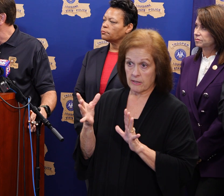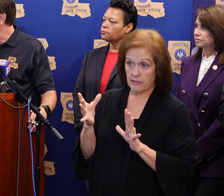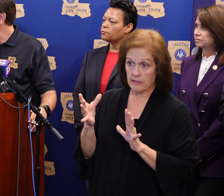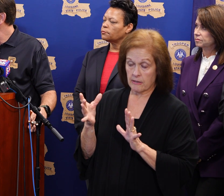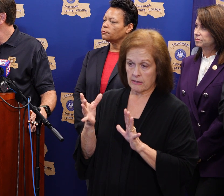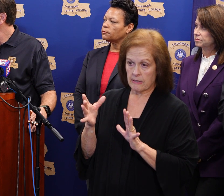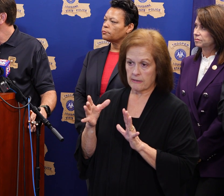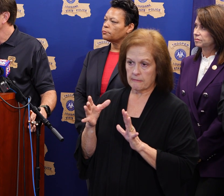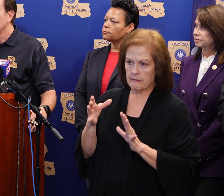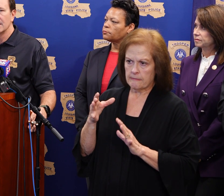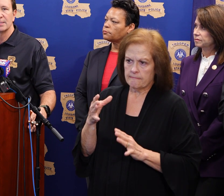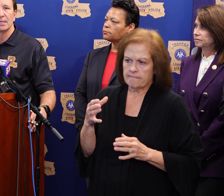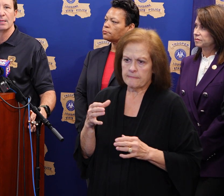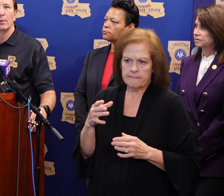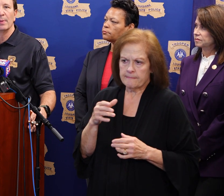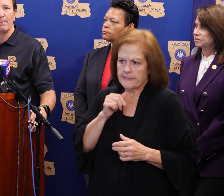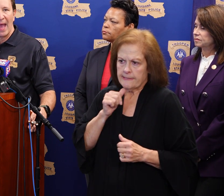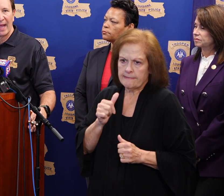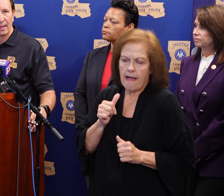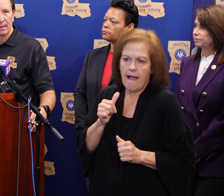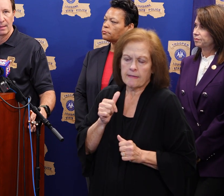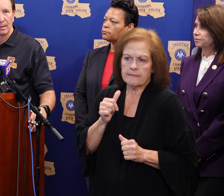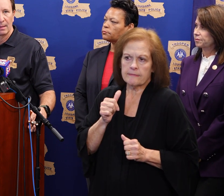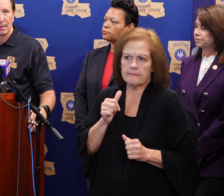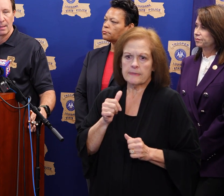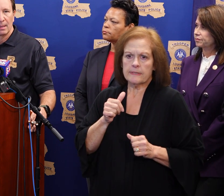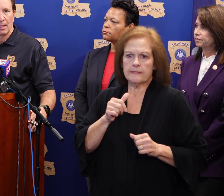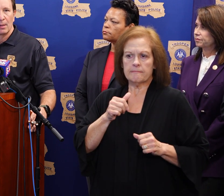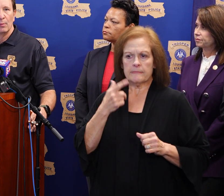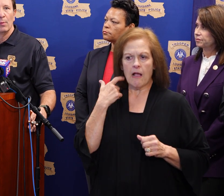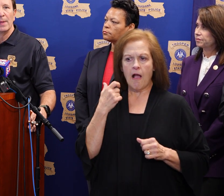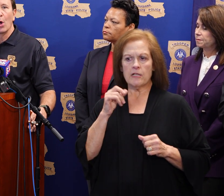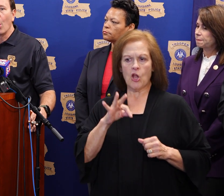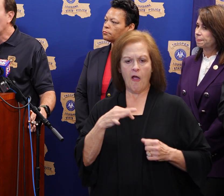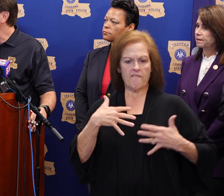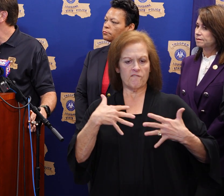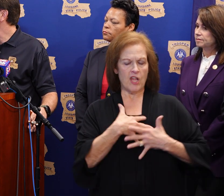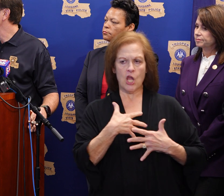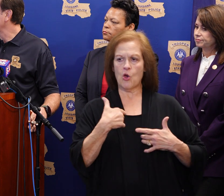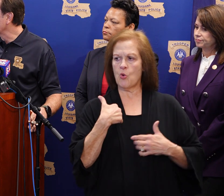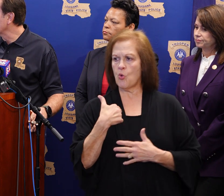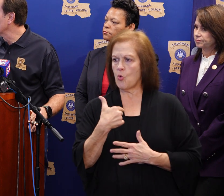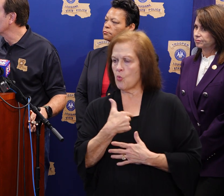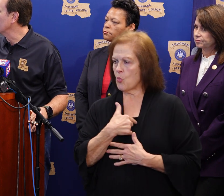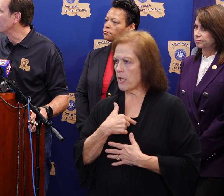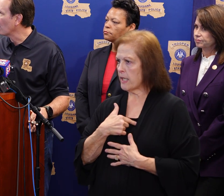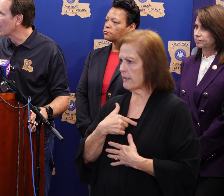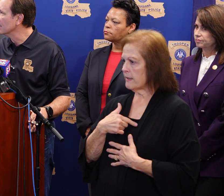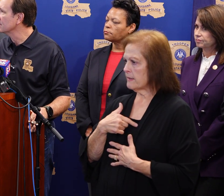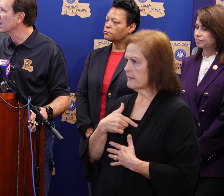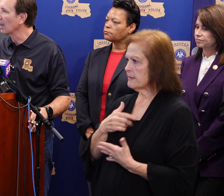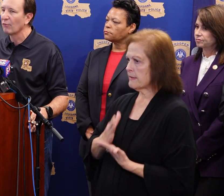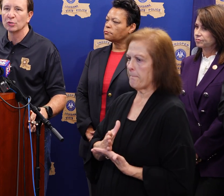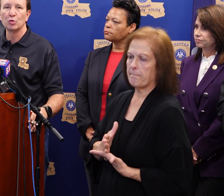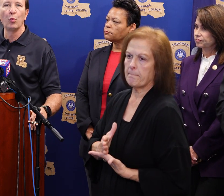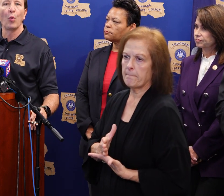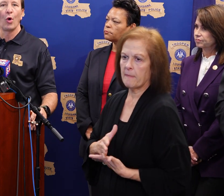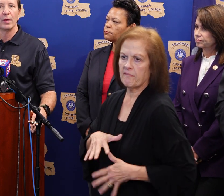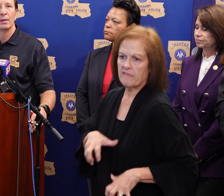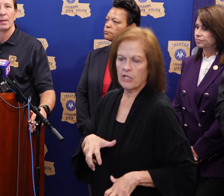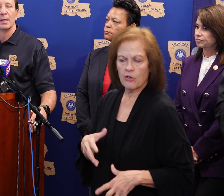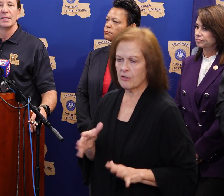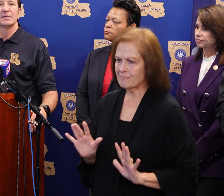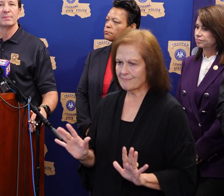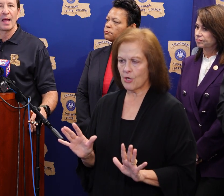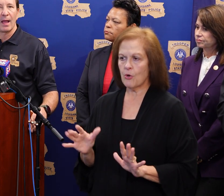because of fear. This city will be back. We'll be open to family and friends and loved ones who